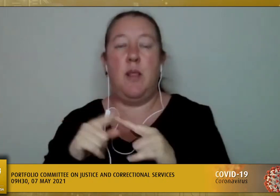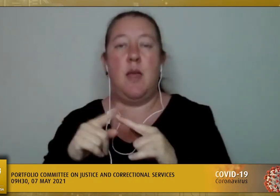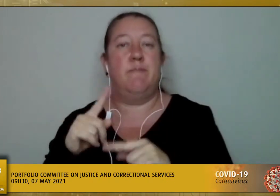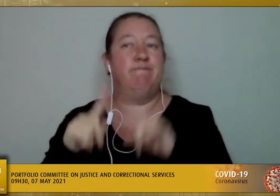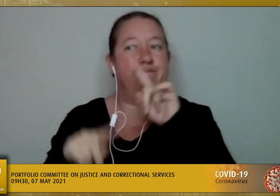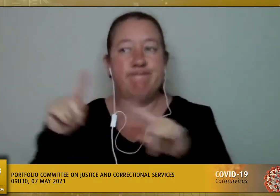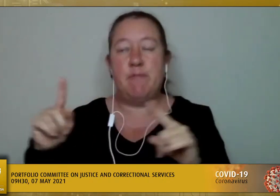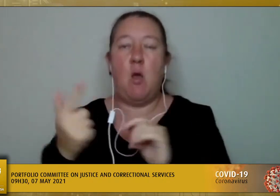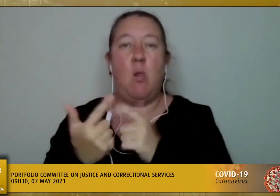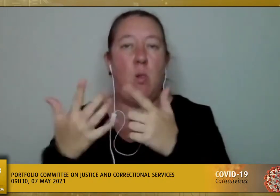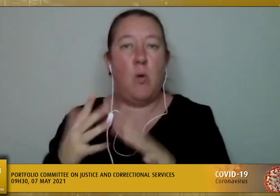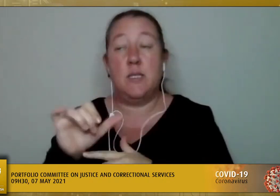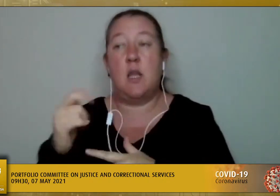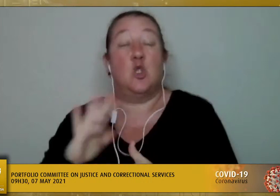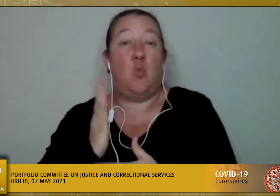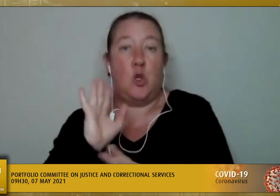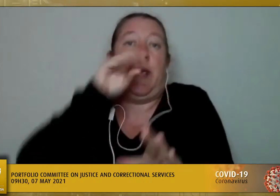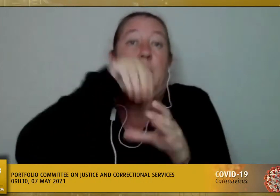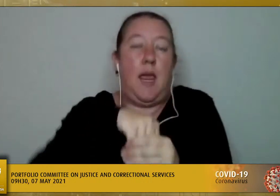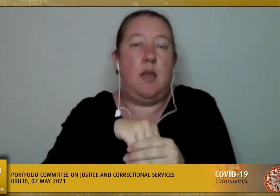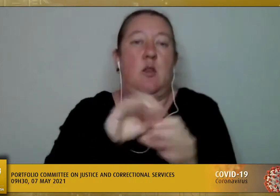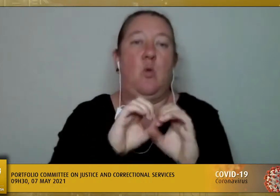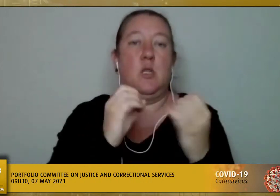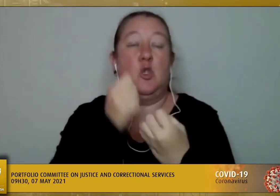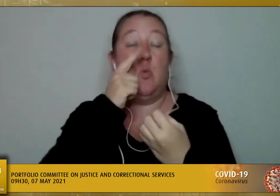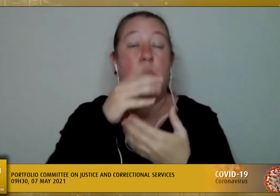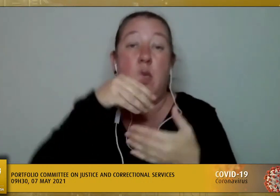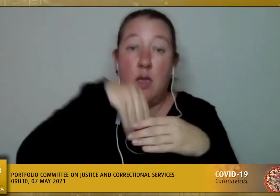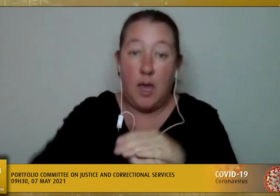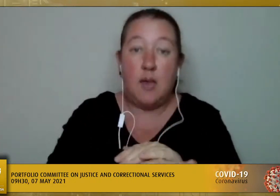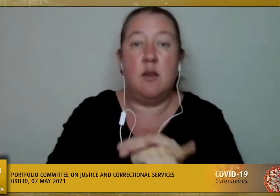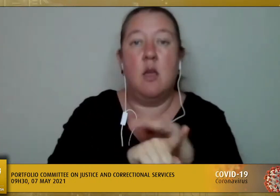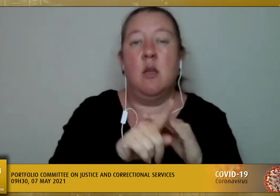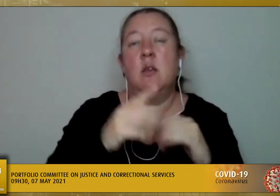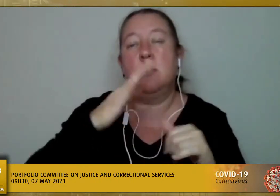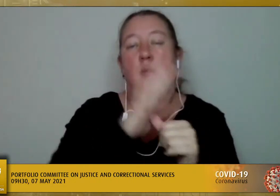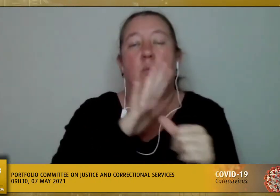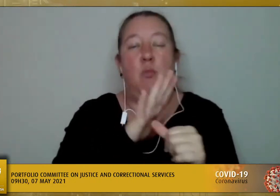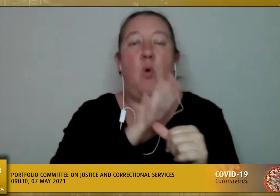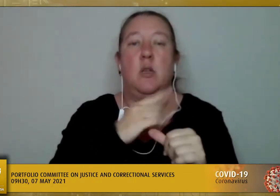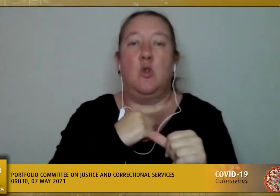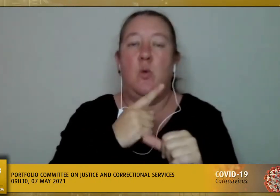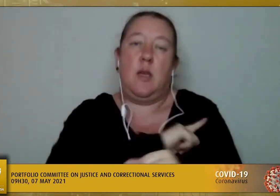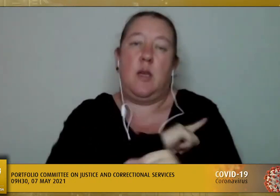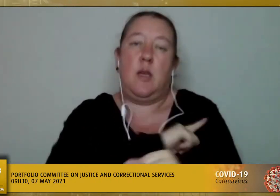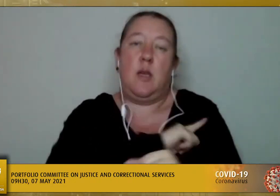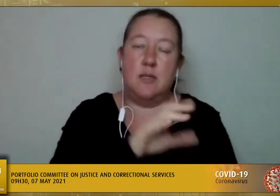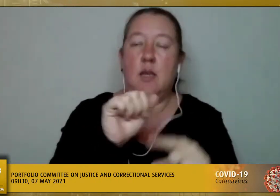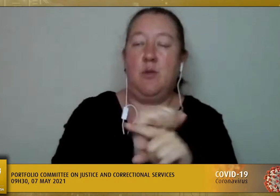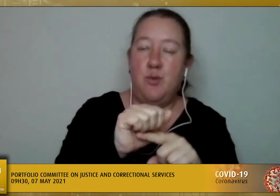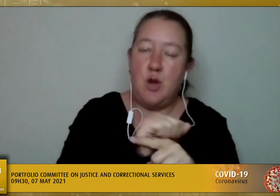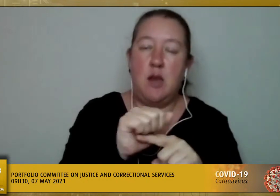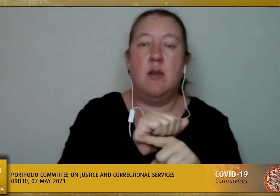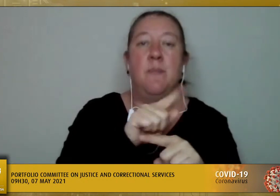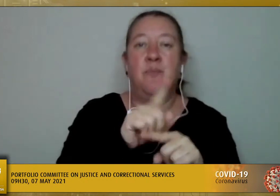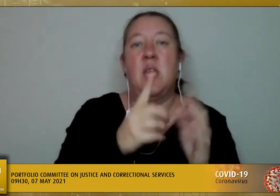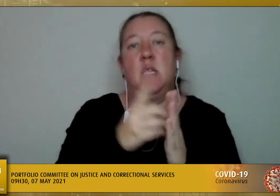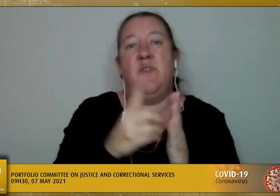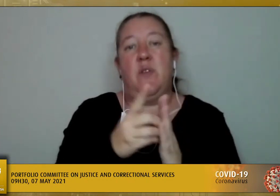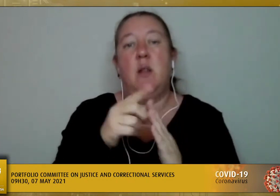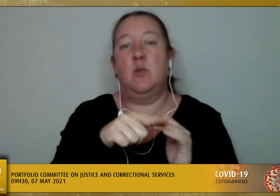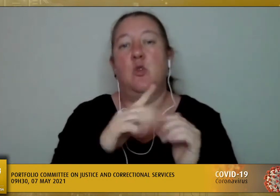and others want to be in the organization and once they get into the organization of course it's important that we capacitate train them and develop them